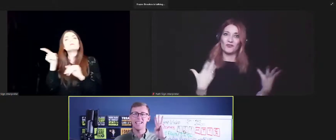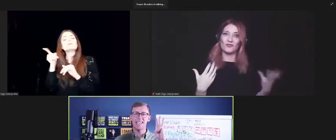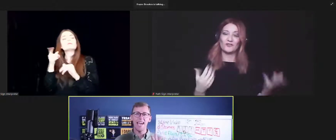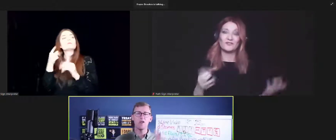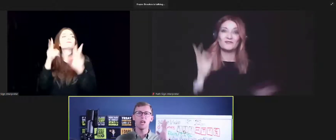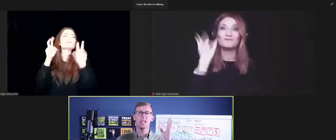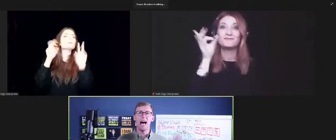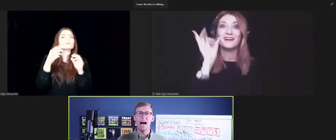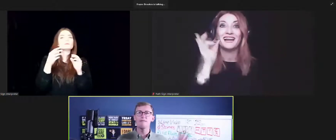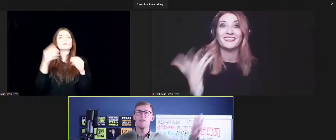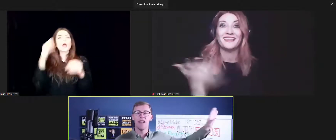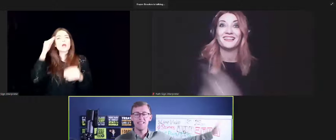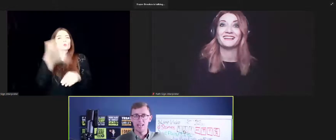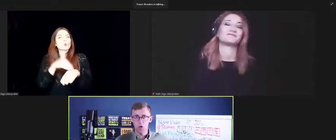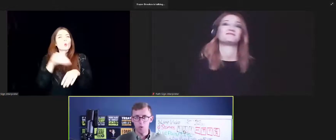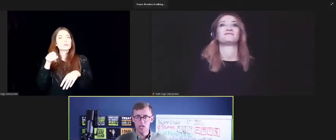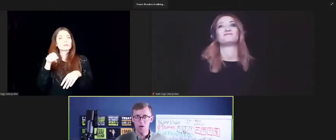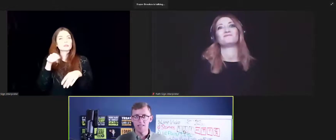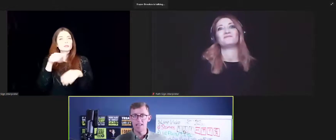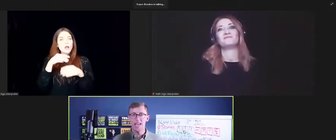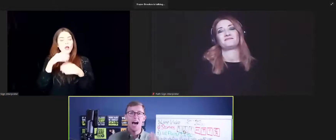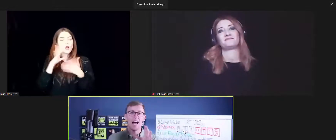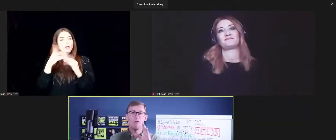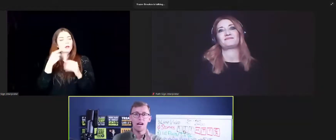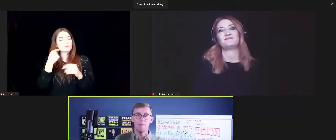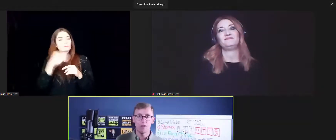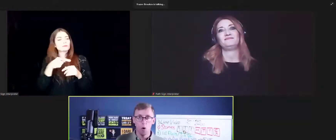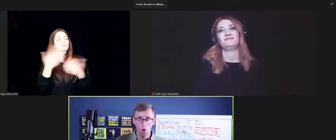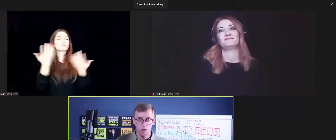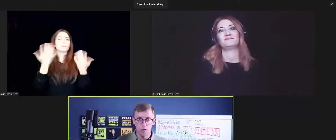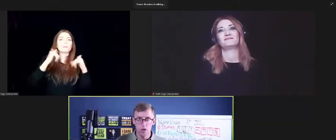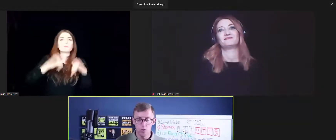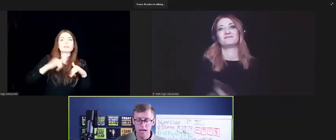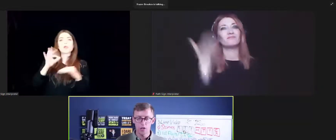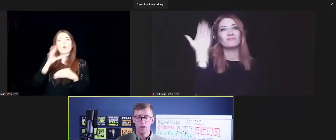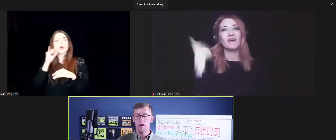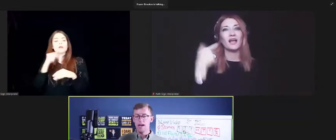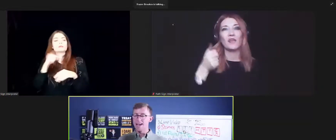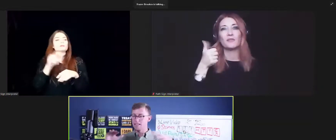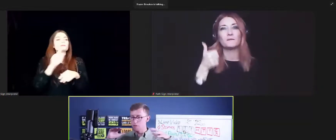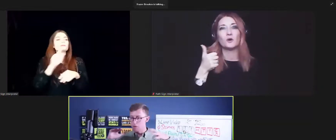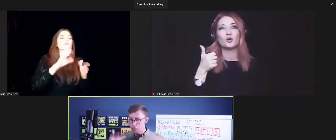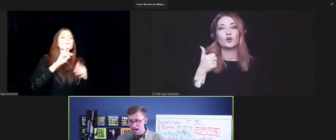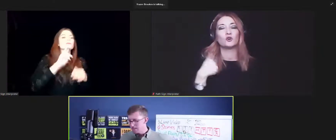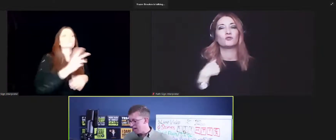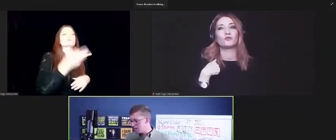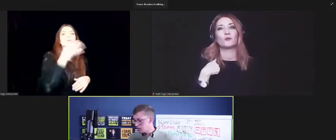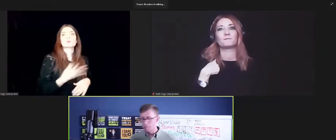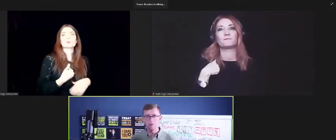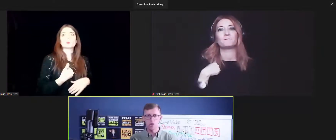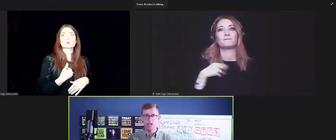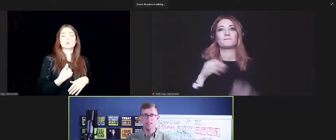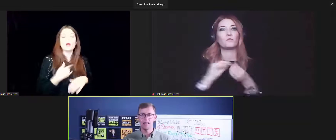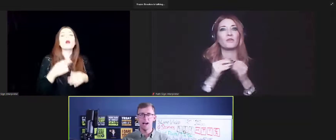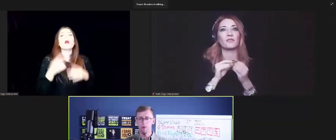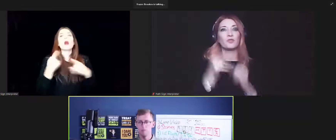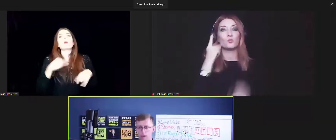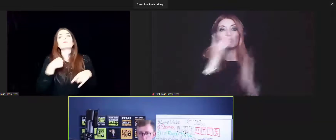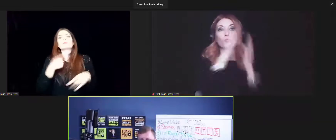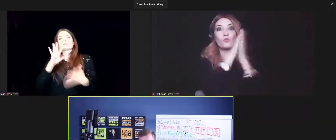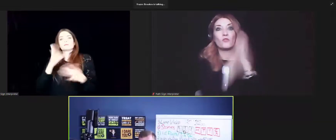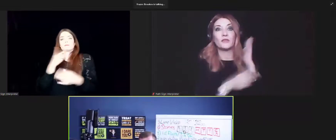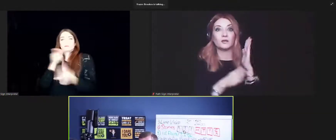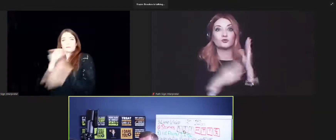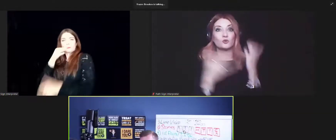biggest engaging live that I did in 2020. And I recommend all of you to do this. Is I was sat at the desk. I'm obviously standing now, but I